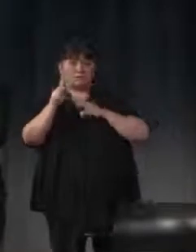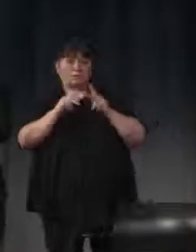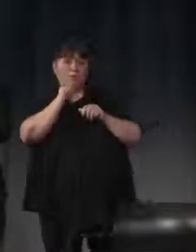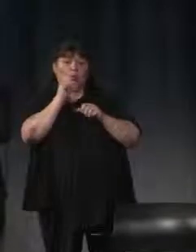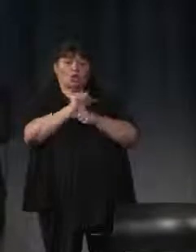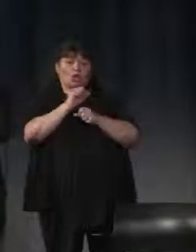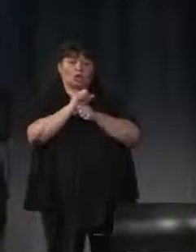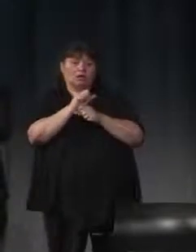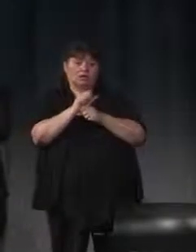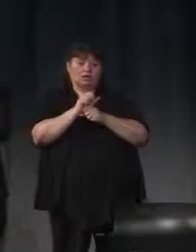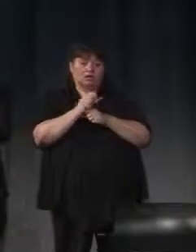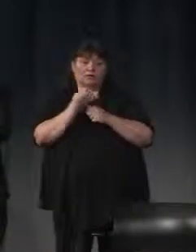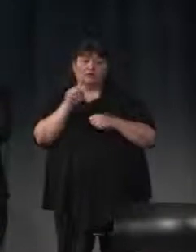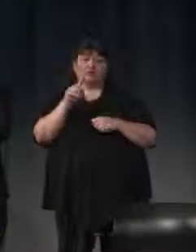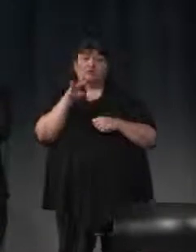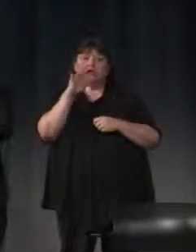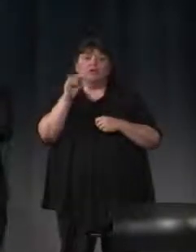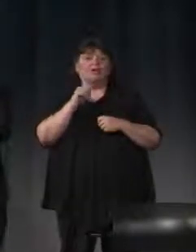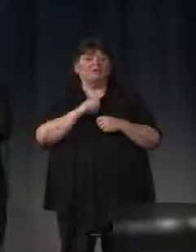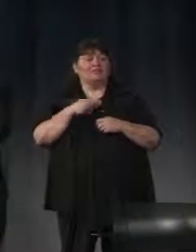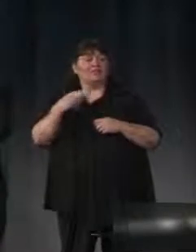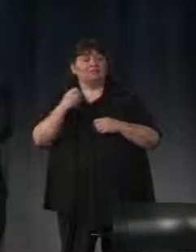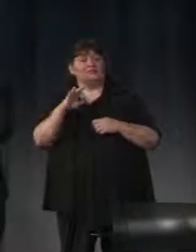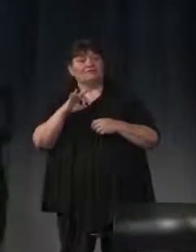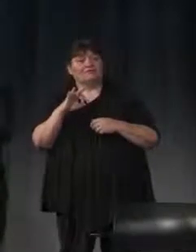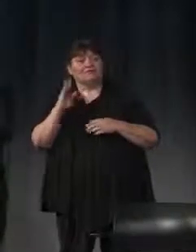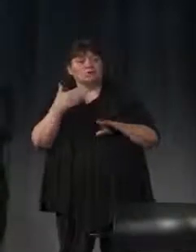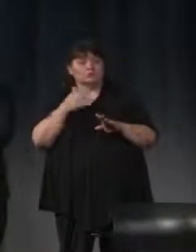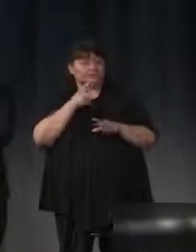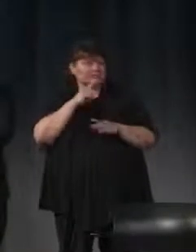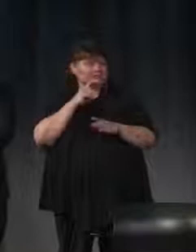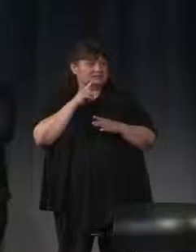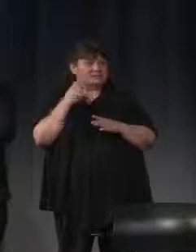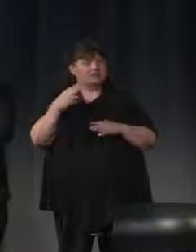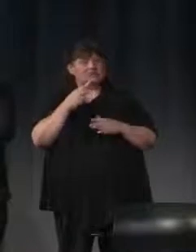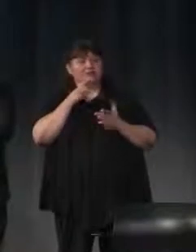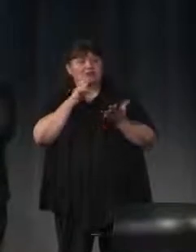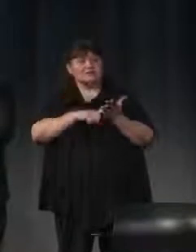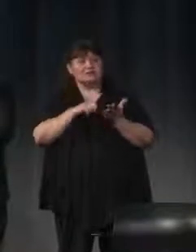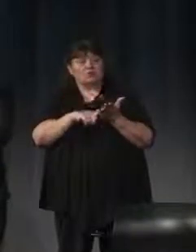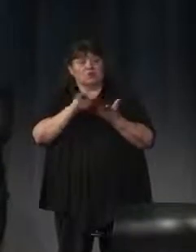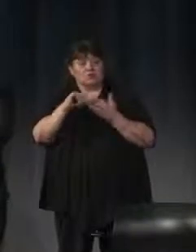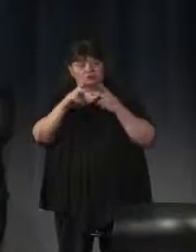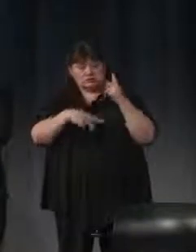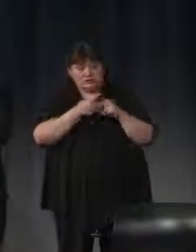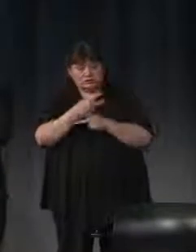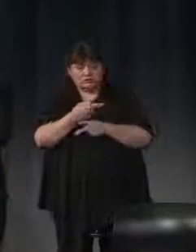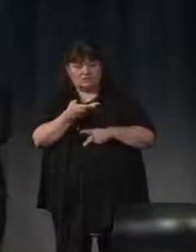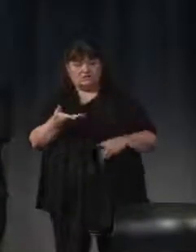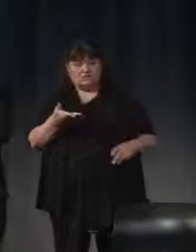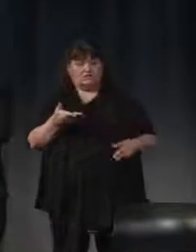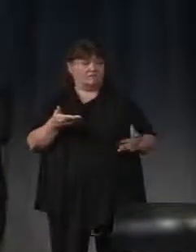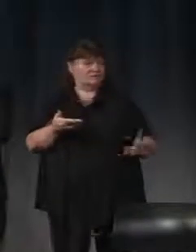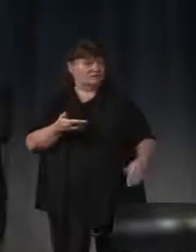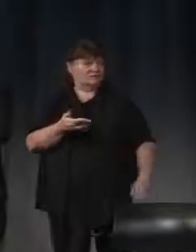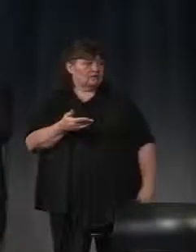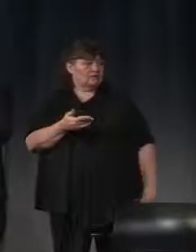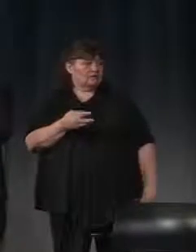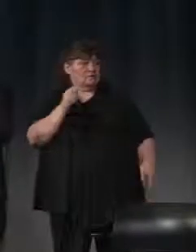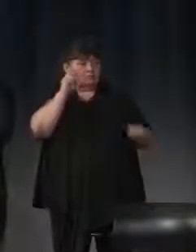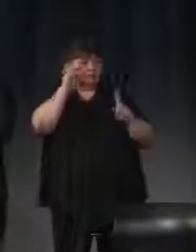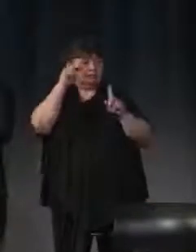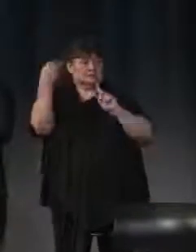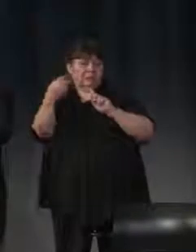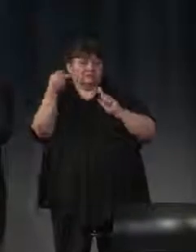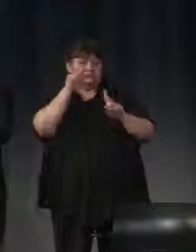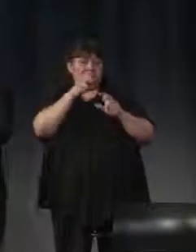studio. The history of Musique Concrète is very much a history of exploring these particular kind of perceptual